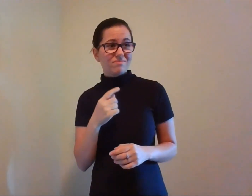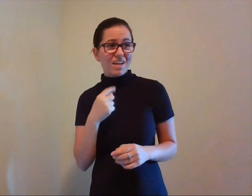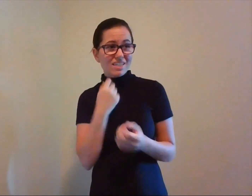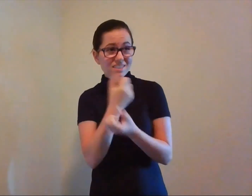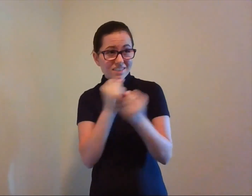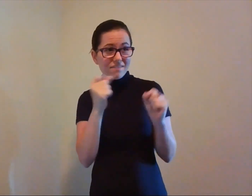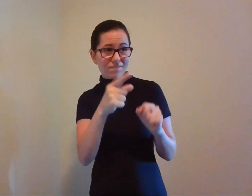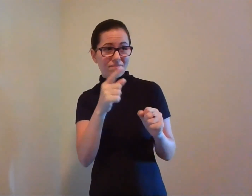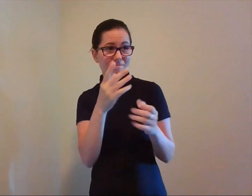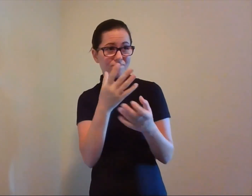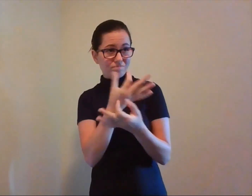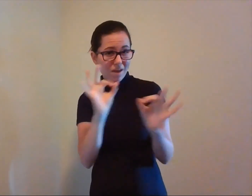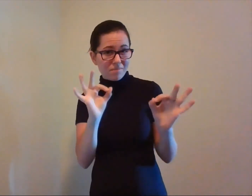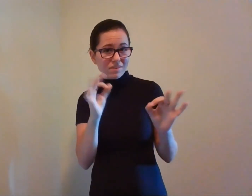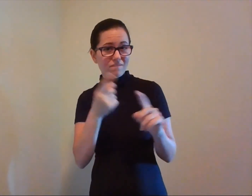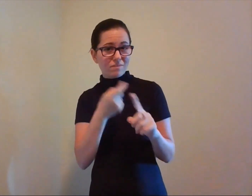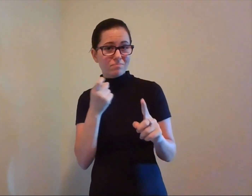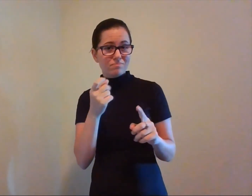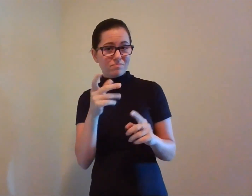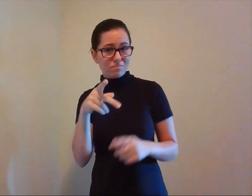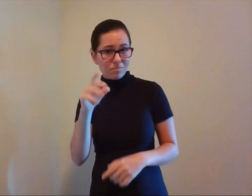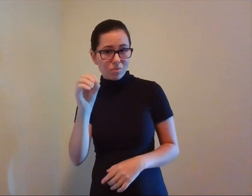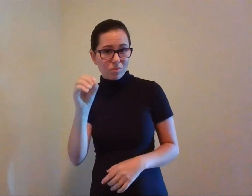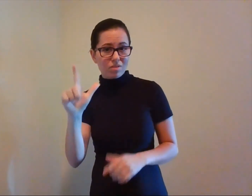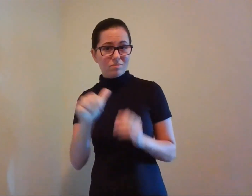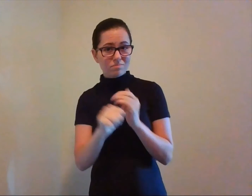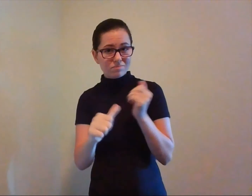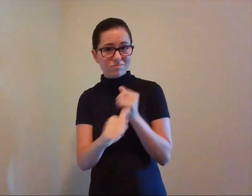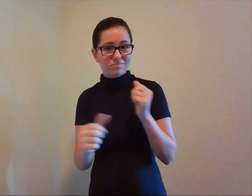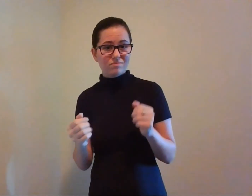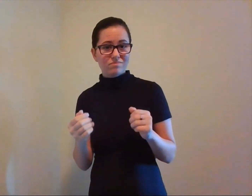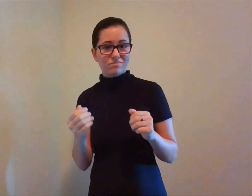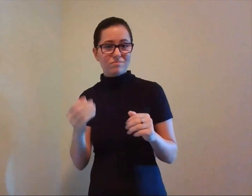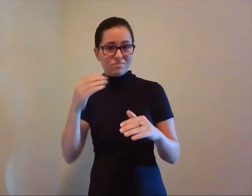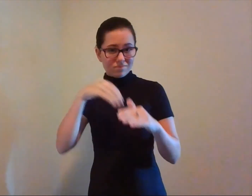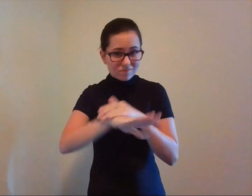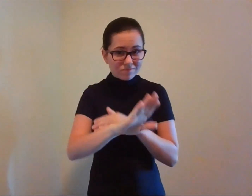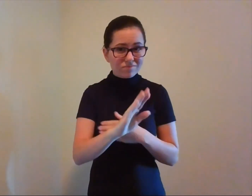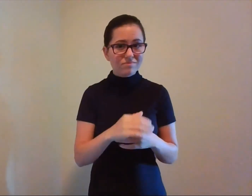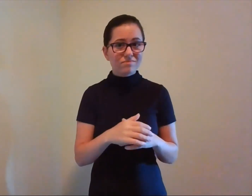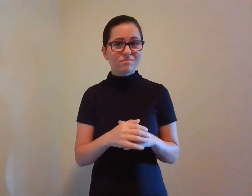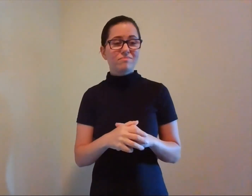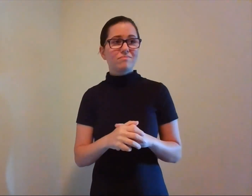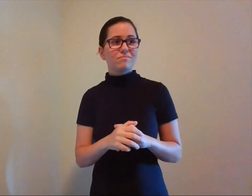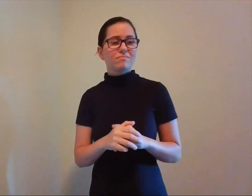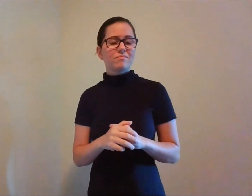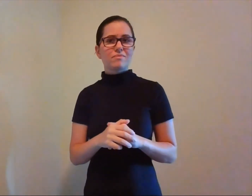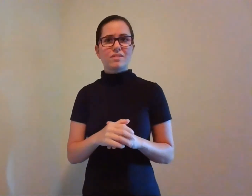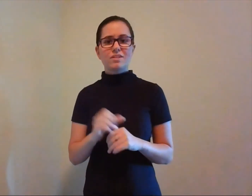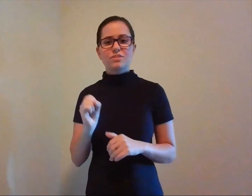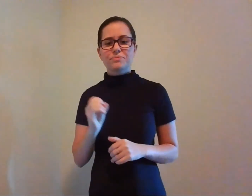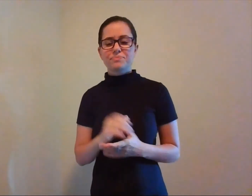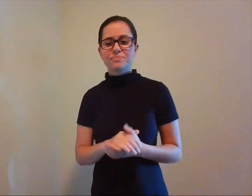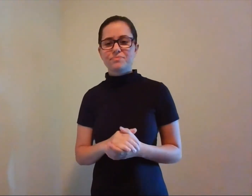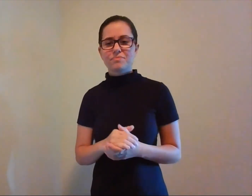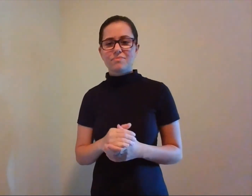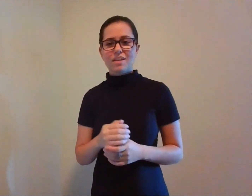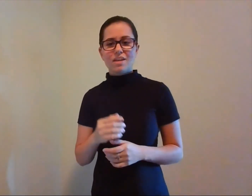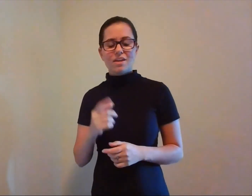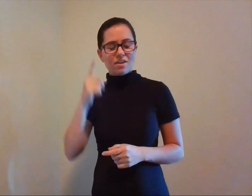villain. Shazam! He's the villain from Shazam. Oh, I thought when you realized something, you just now said Shazam. Shazam! I